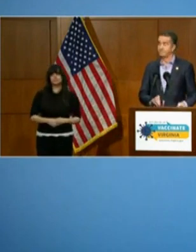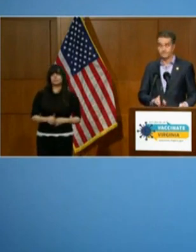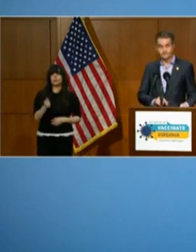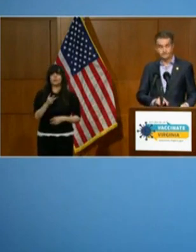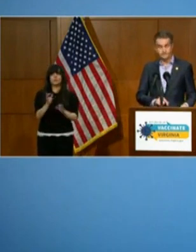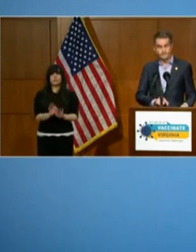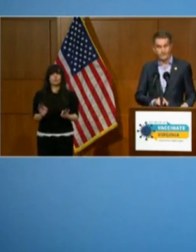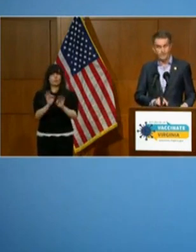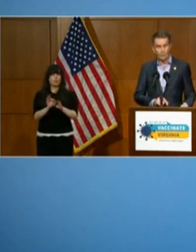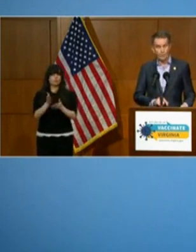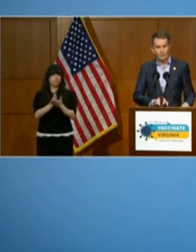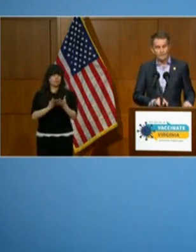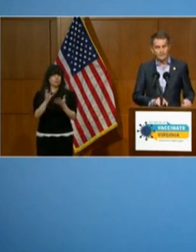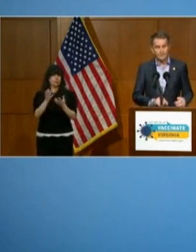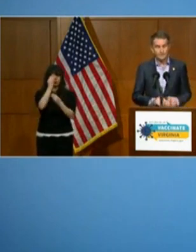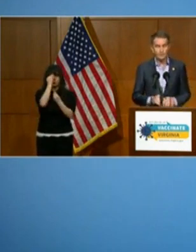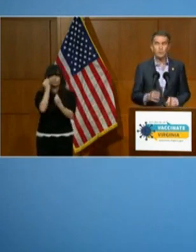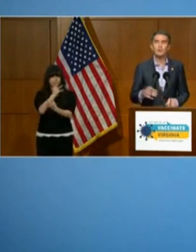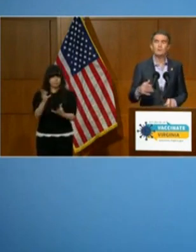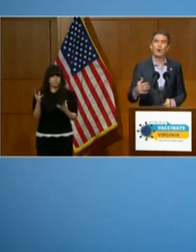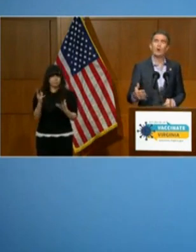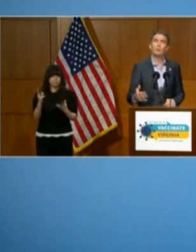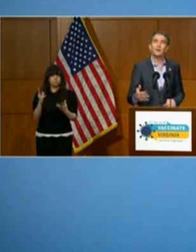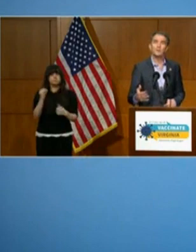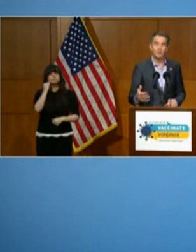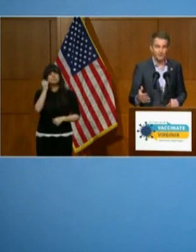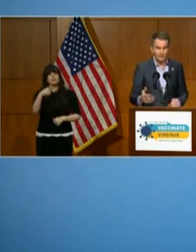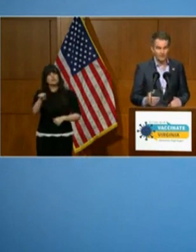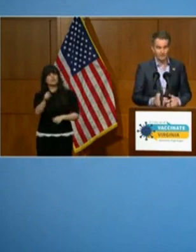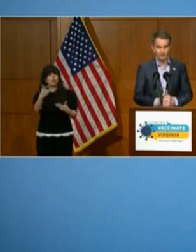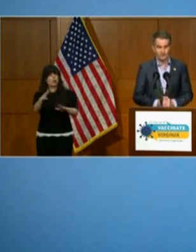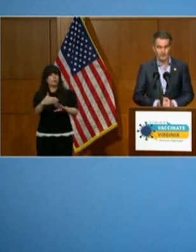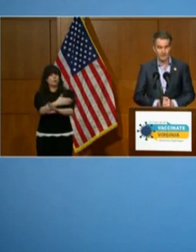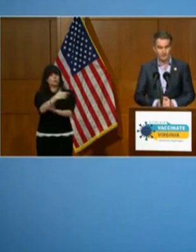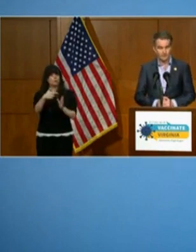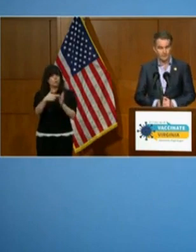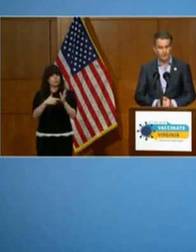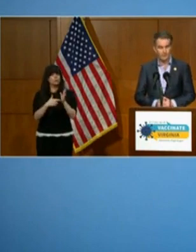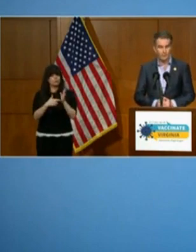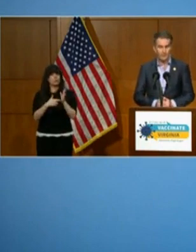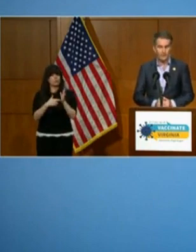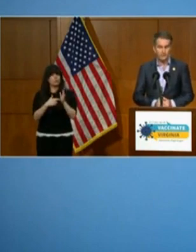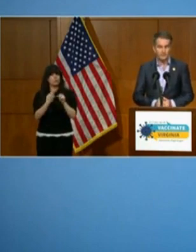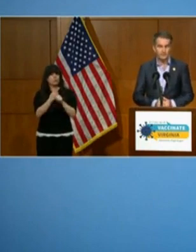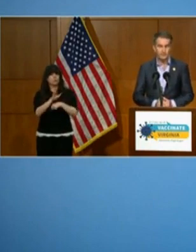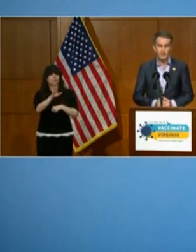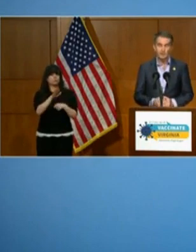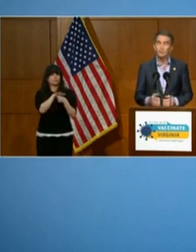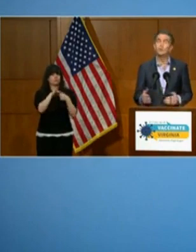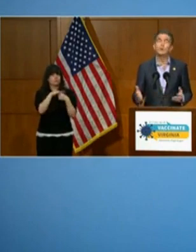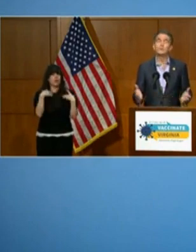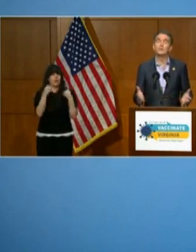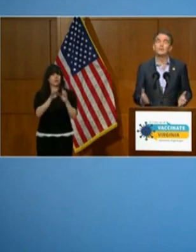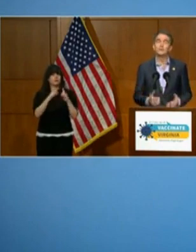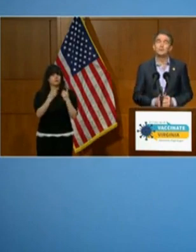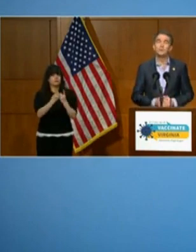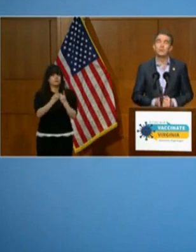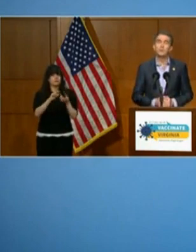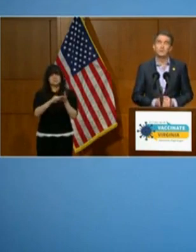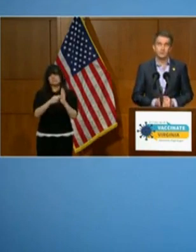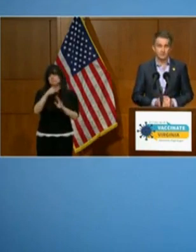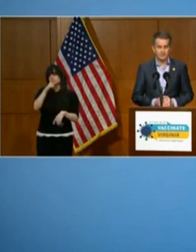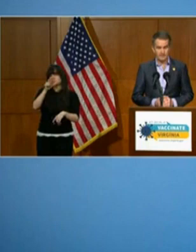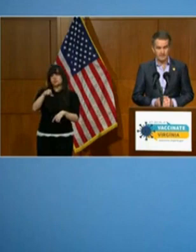note. One is that if you have already pre-registered through your local health district, you don't need